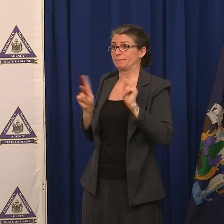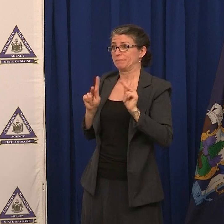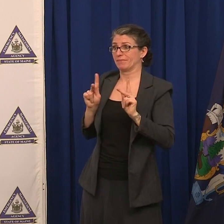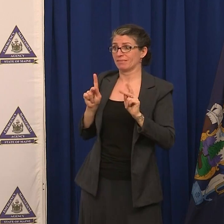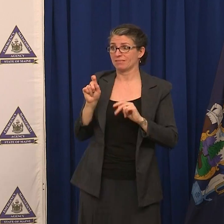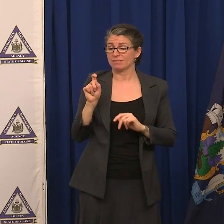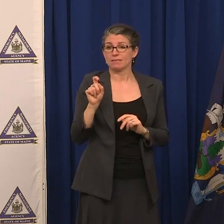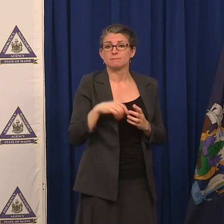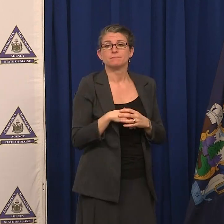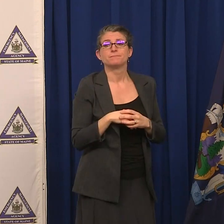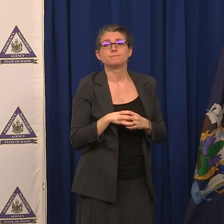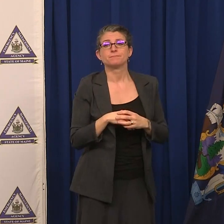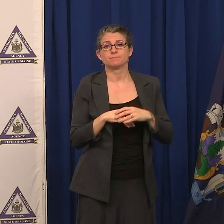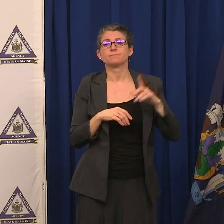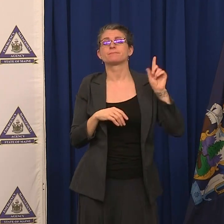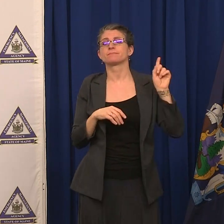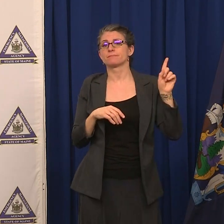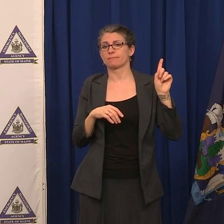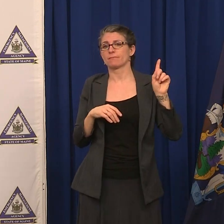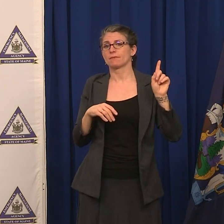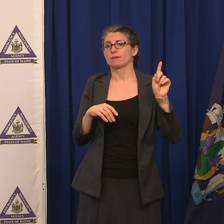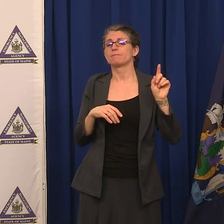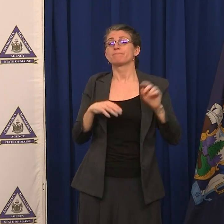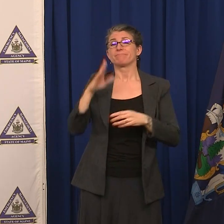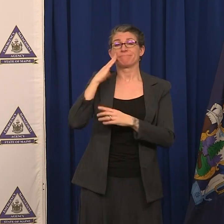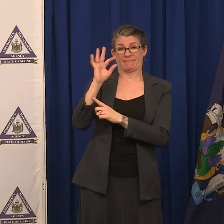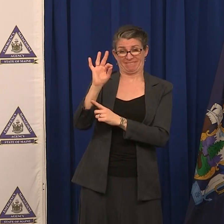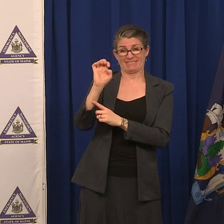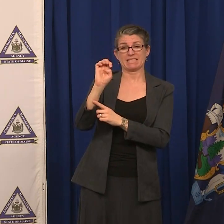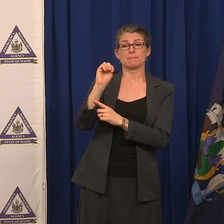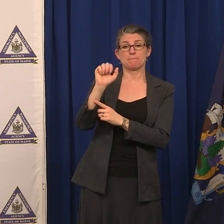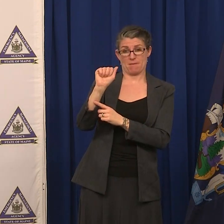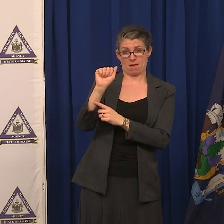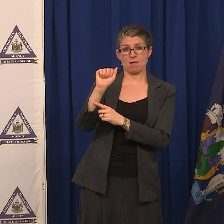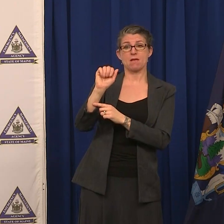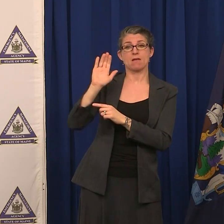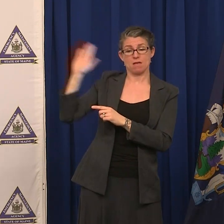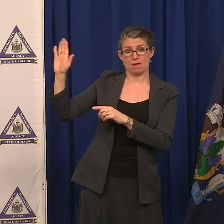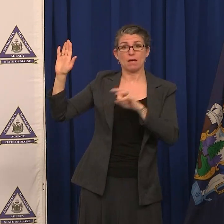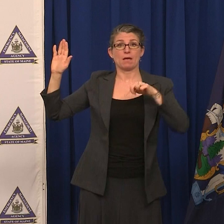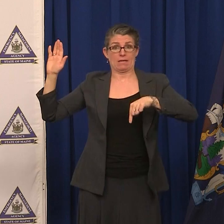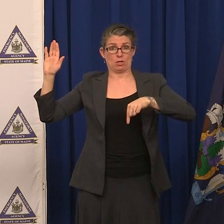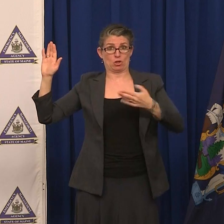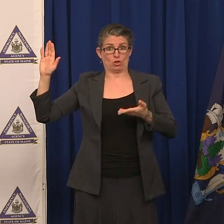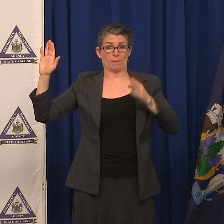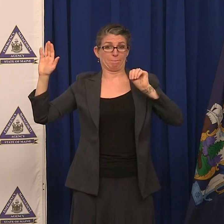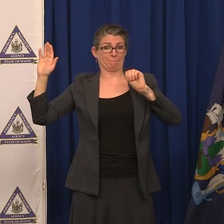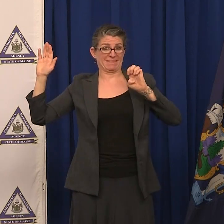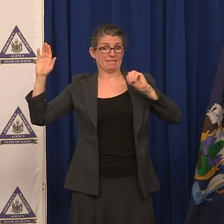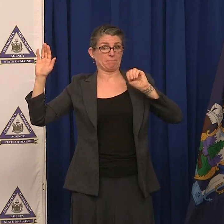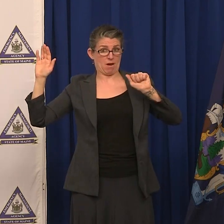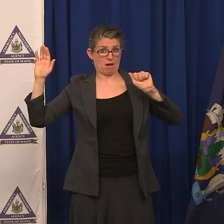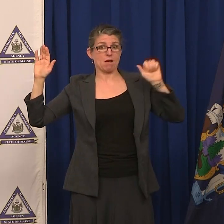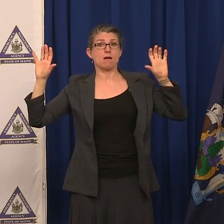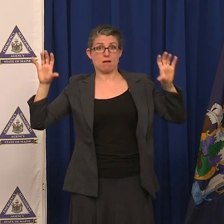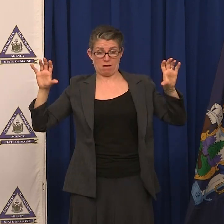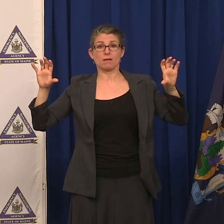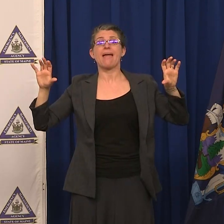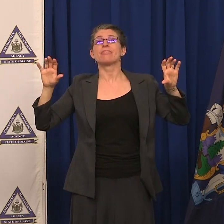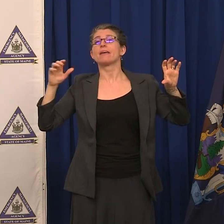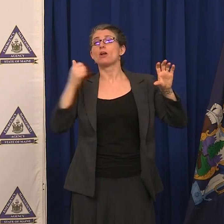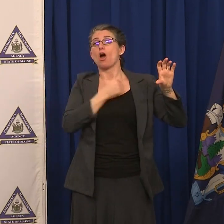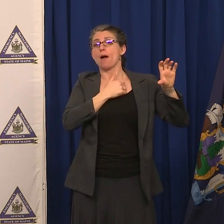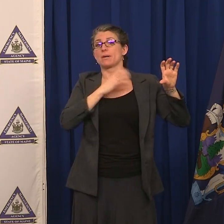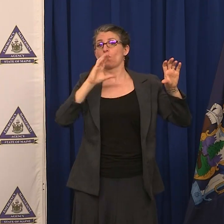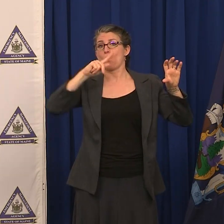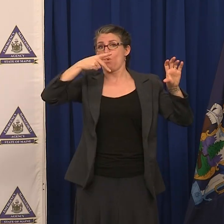with colleagues across the state, including at the Department of Health and Human Services at the most senior levels, to try to identify potential